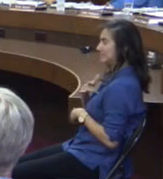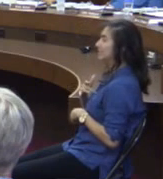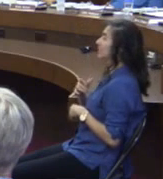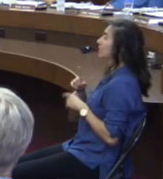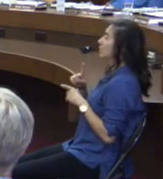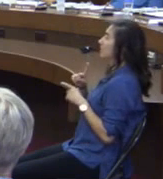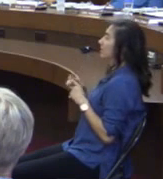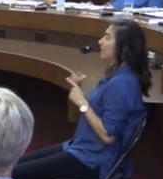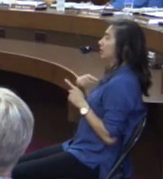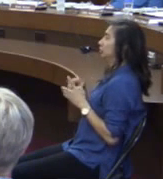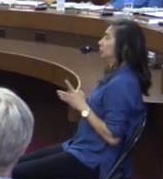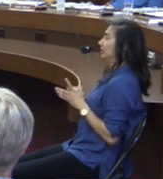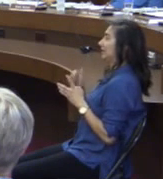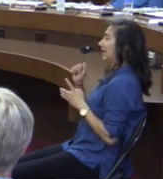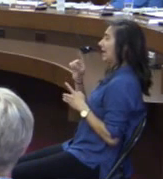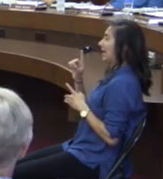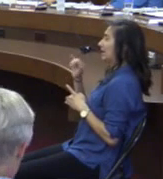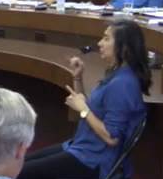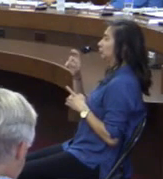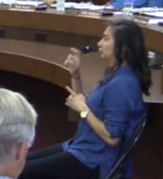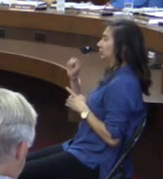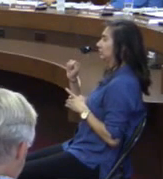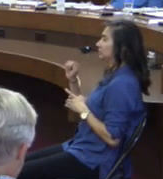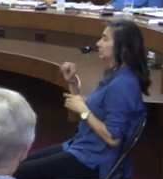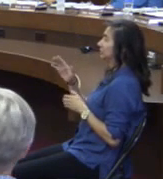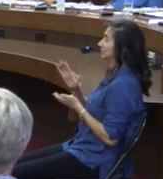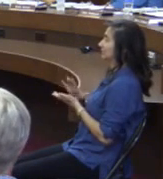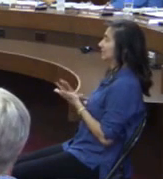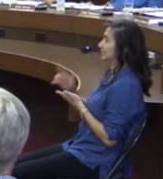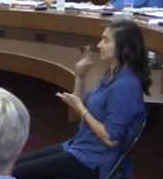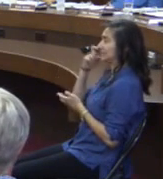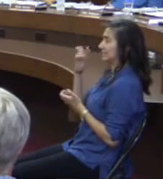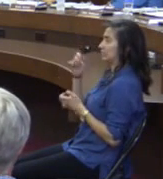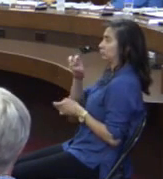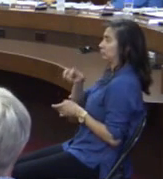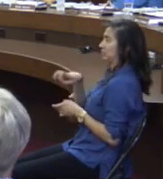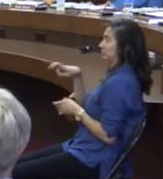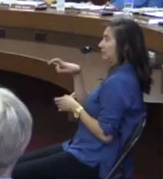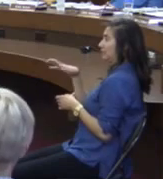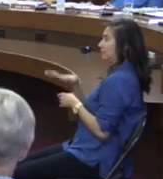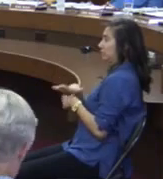And I started as adjunct, and I'm very happy to transition from full-time clinician to full-time faculty.